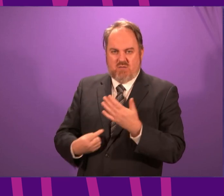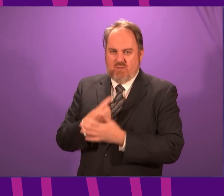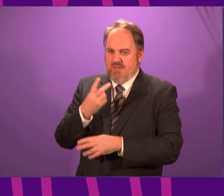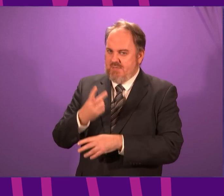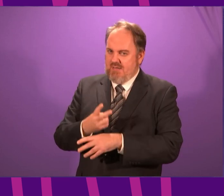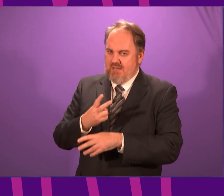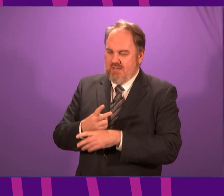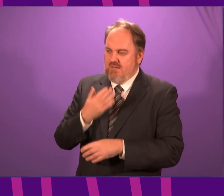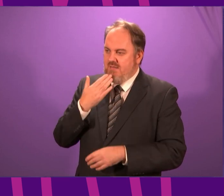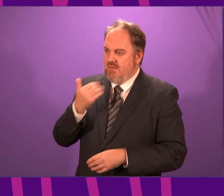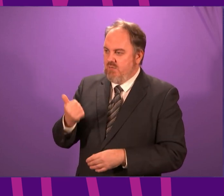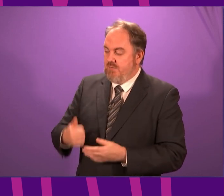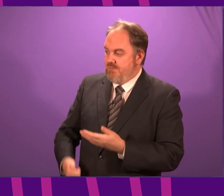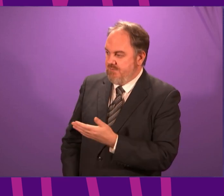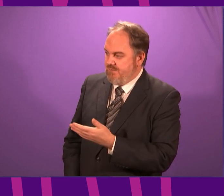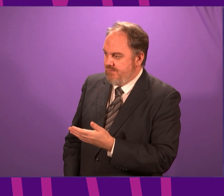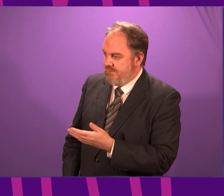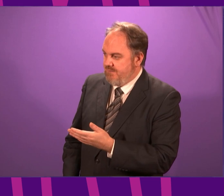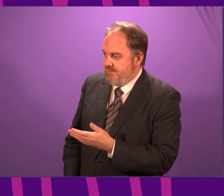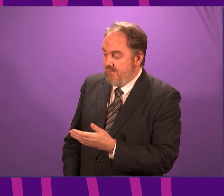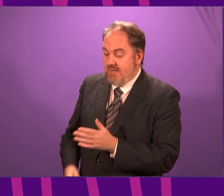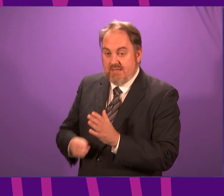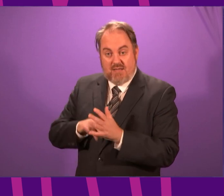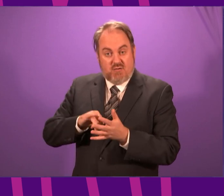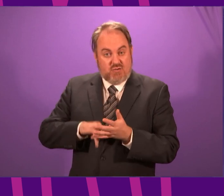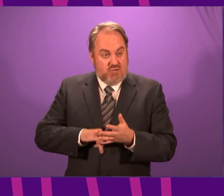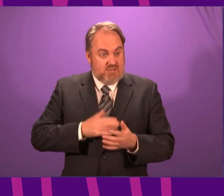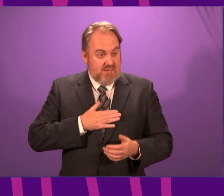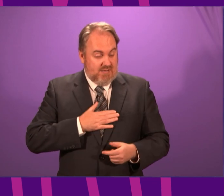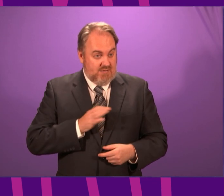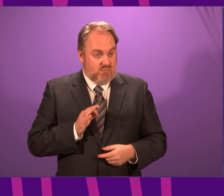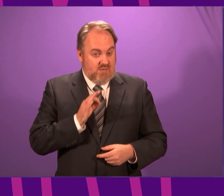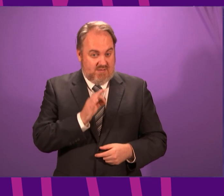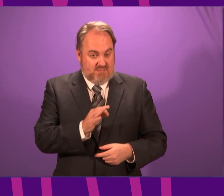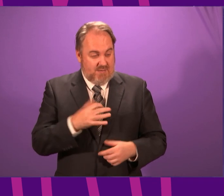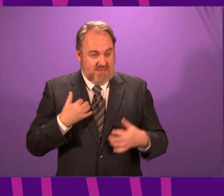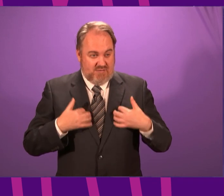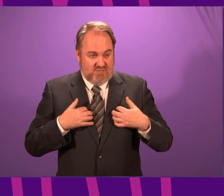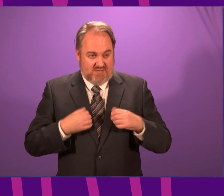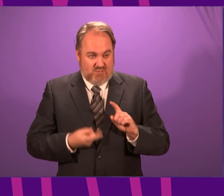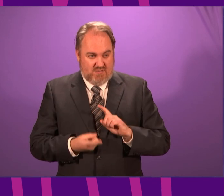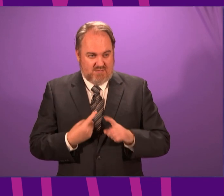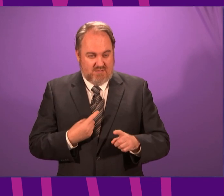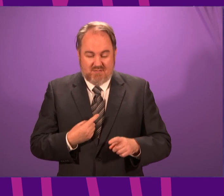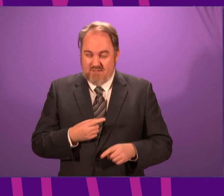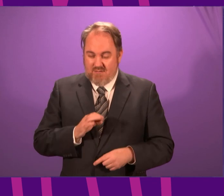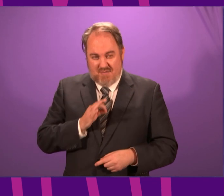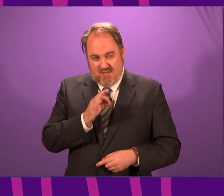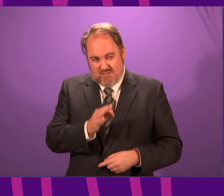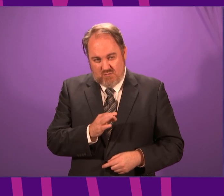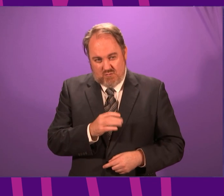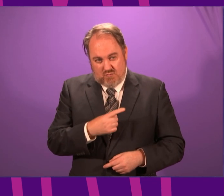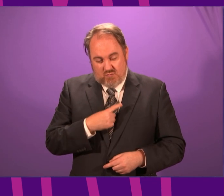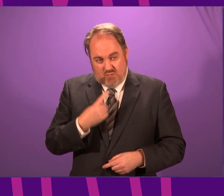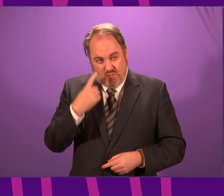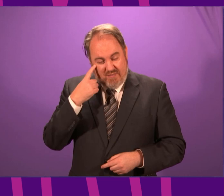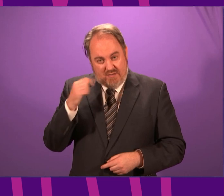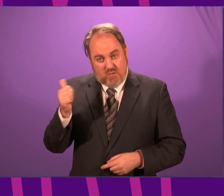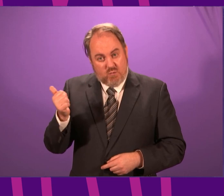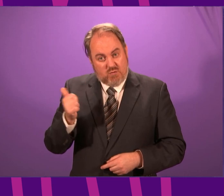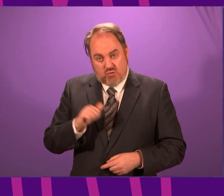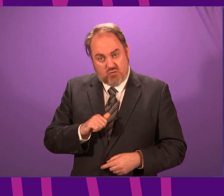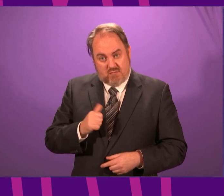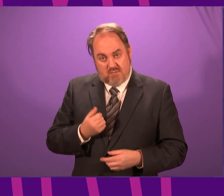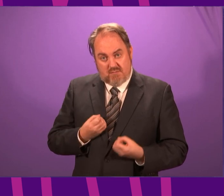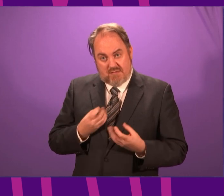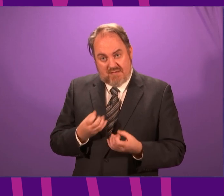chaos again? Thank you. First Minister. This is a genuine question and I'm genuinely interested in the answer. Is Jackie Bailey arguing that we shouldn't give advice